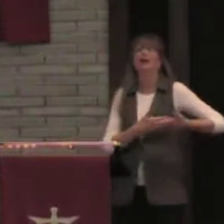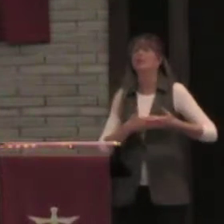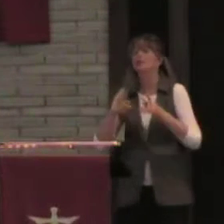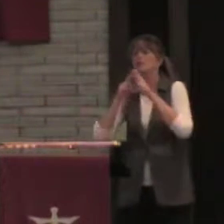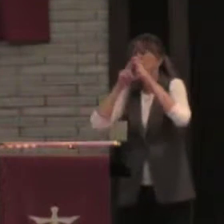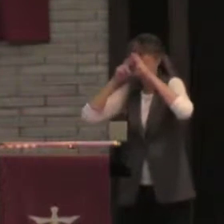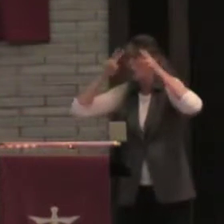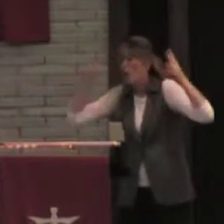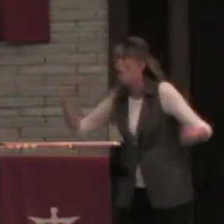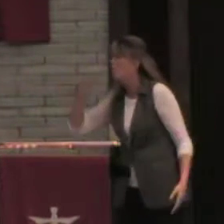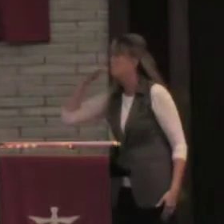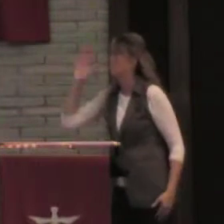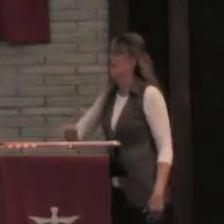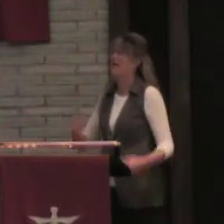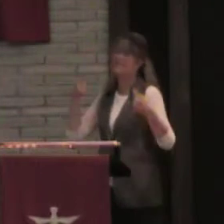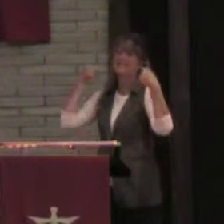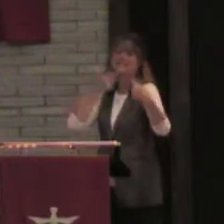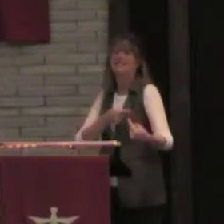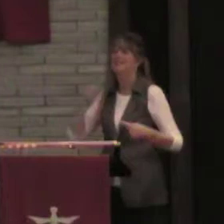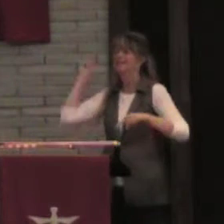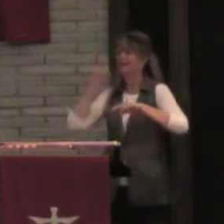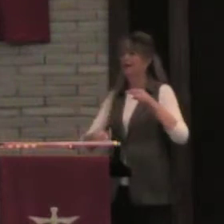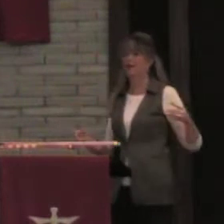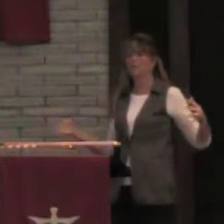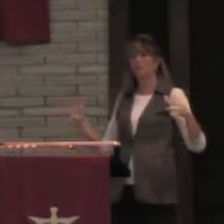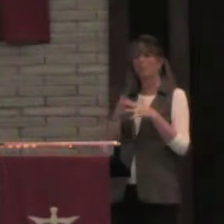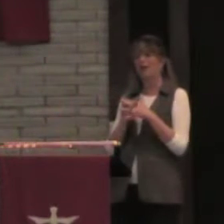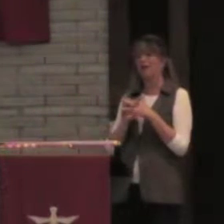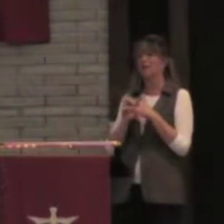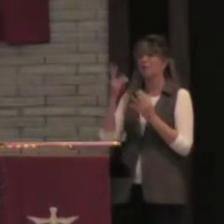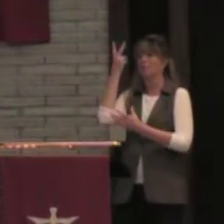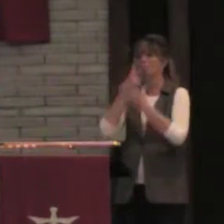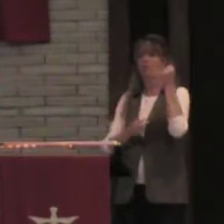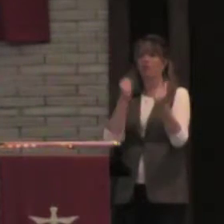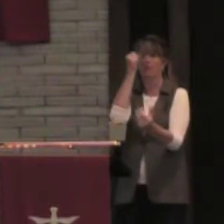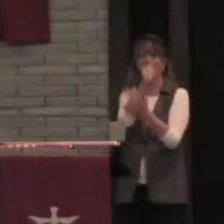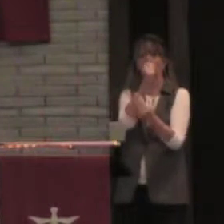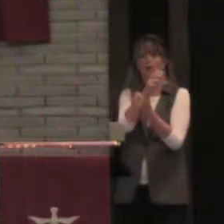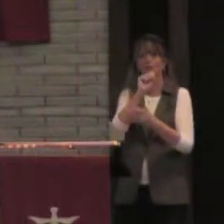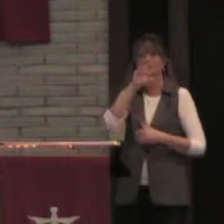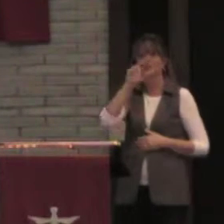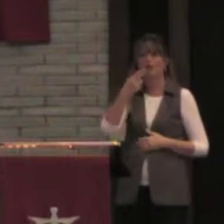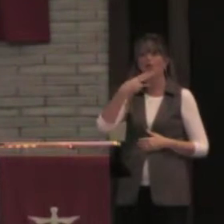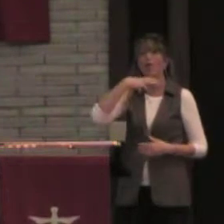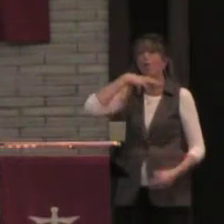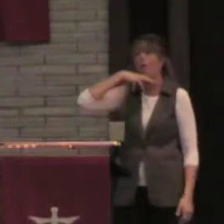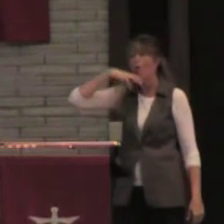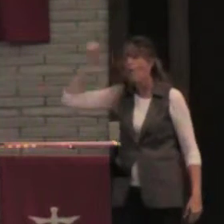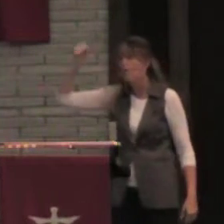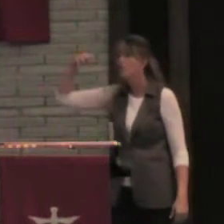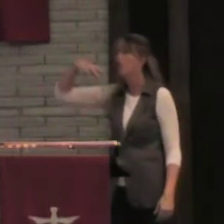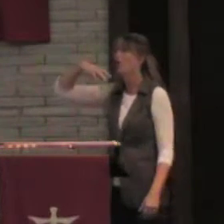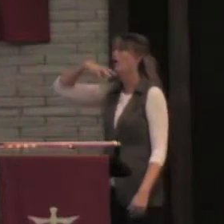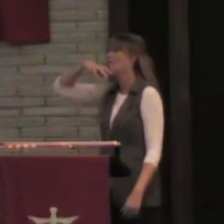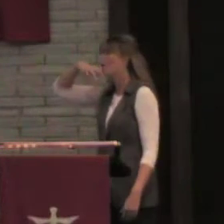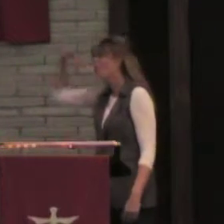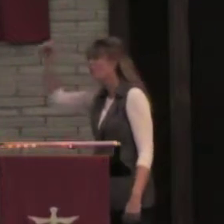So Sarah really wanted a baby so badly, and they struggled, and she couldn't get pregnant. Both Abraham and Sarah were